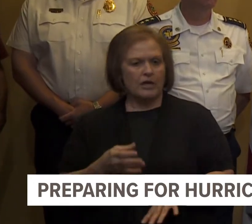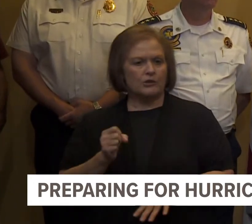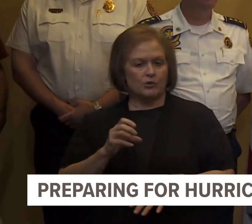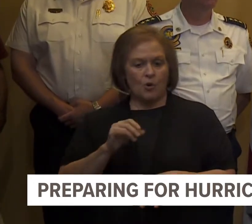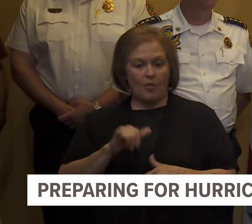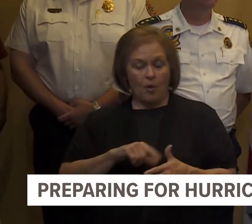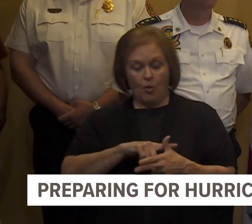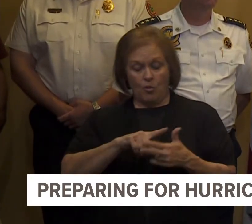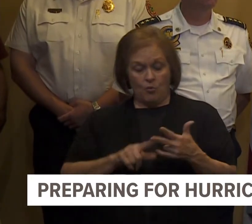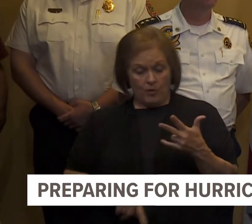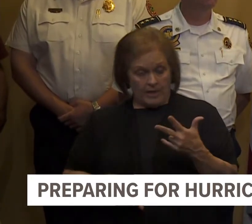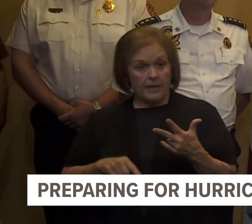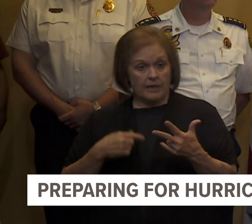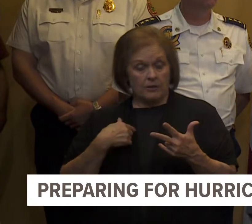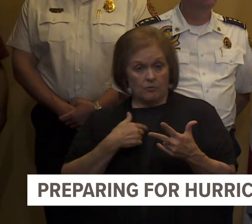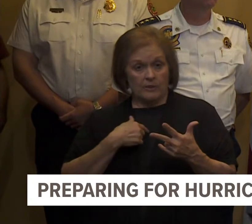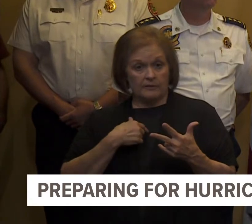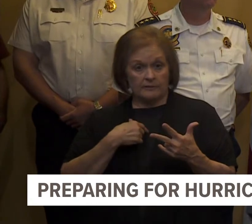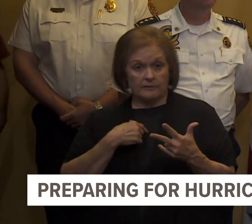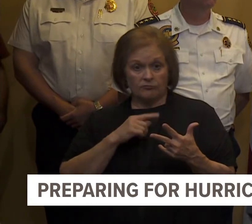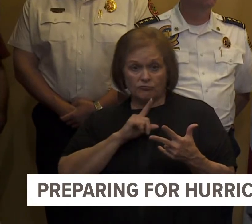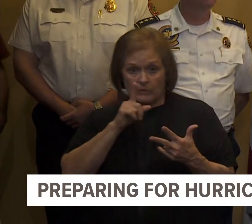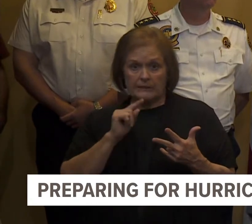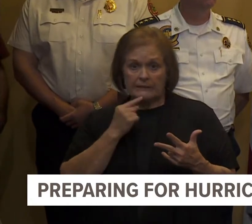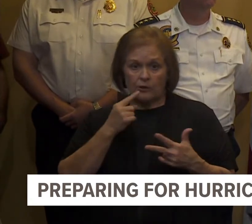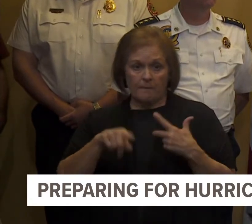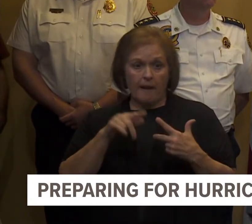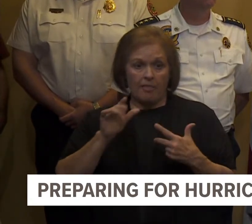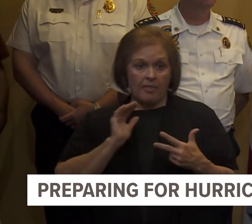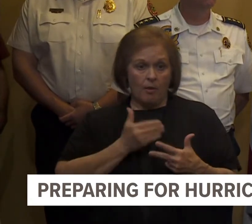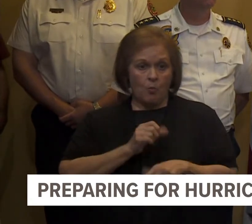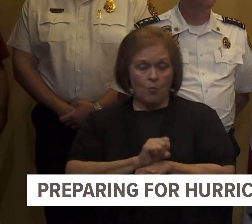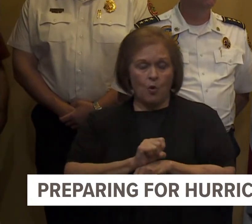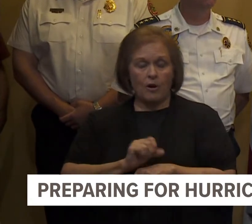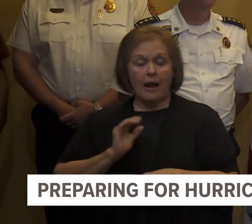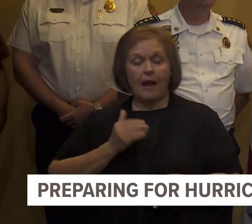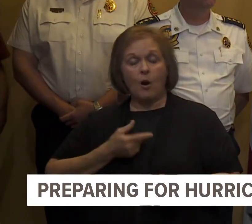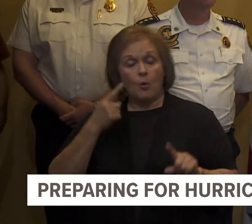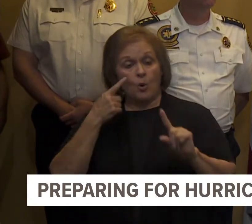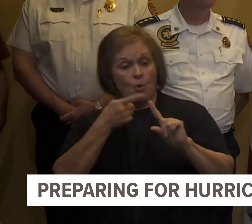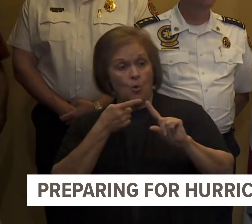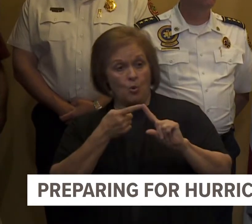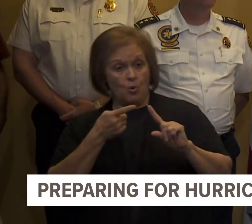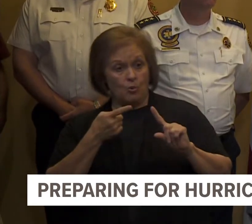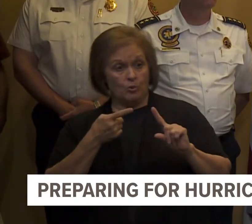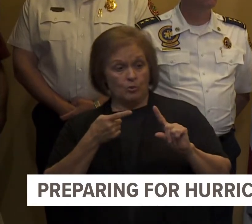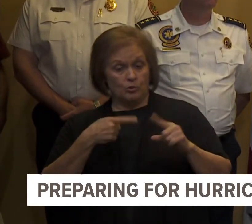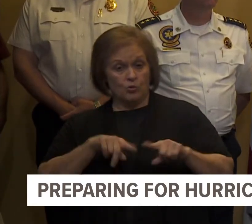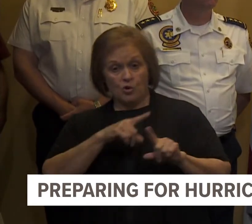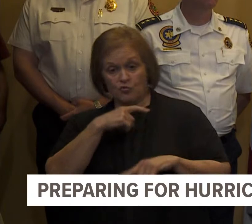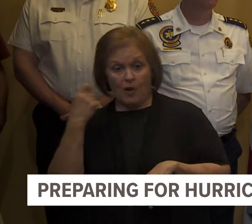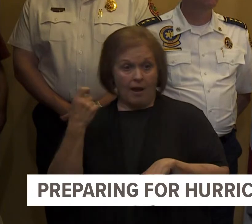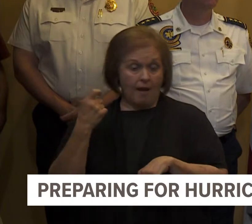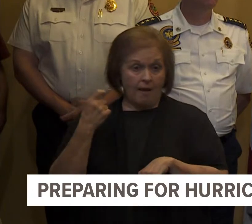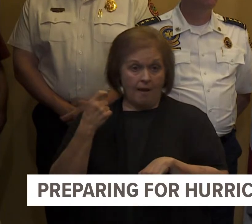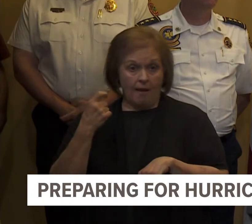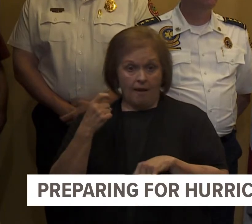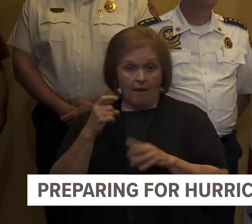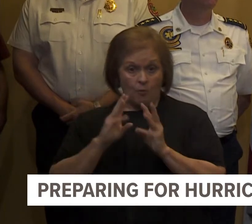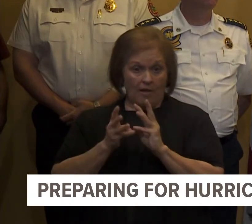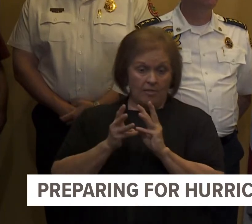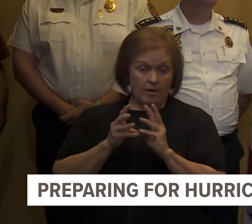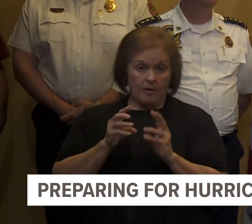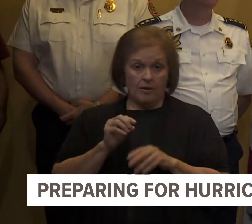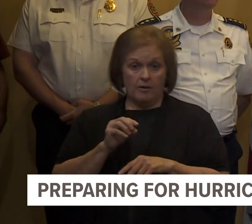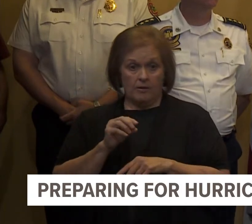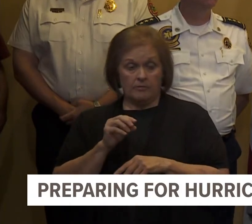those 3 seriously. And our major goal during a dry weather day or a bad weather